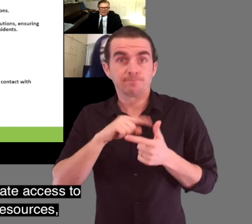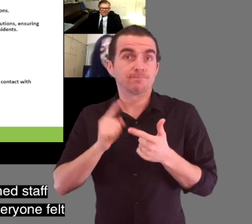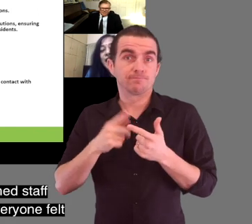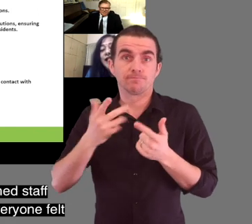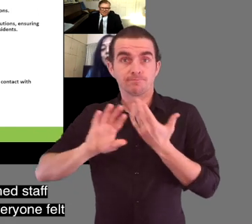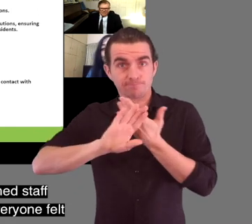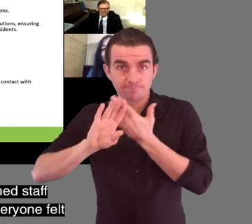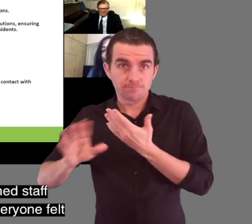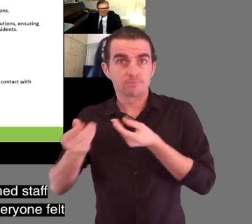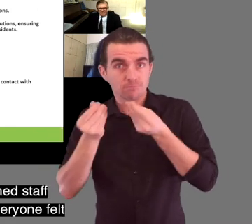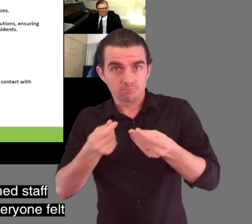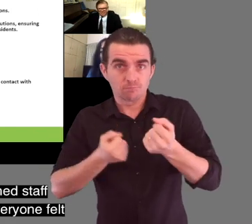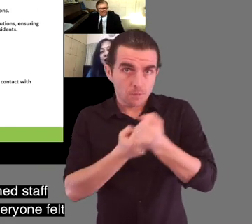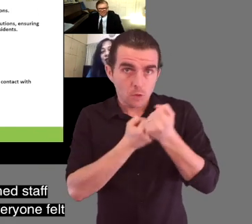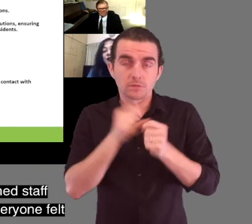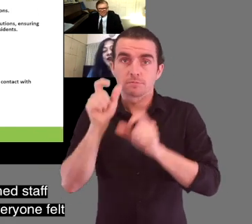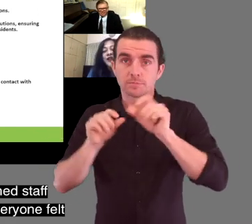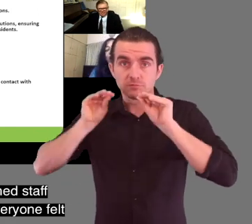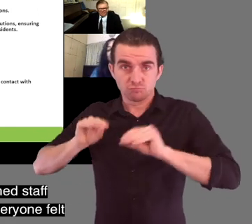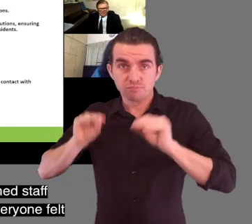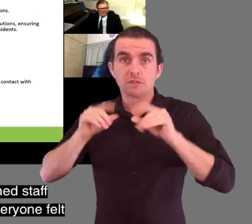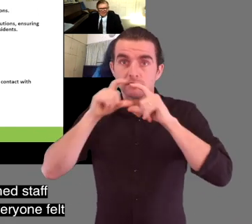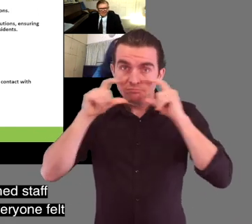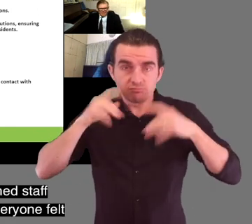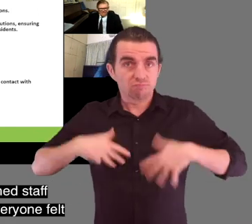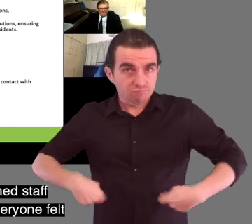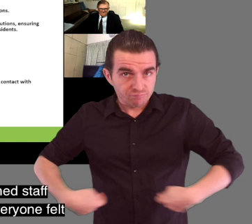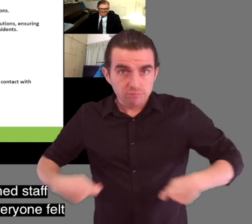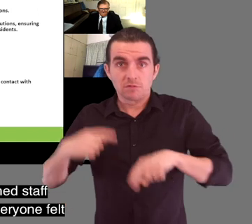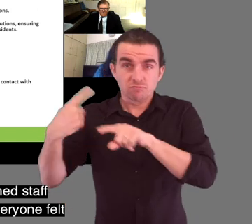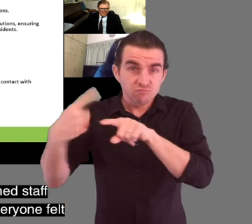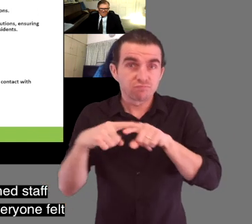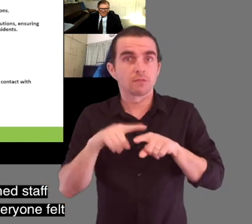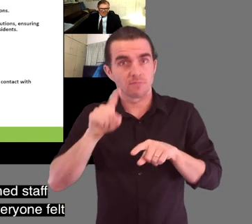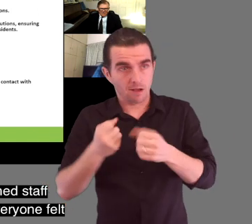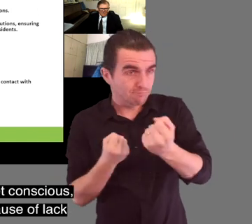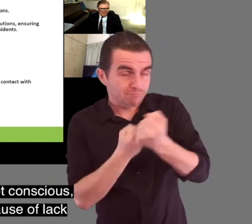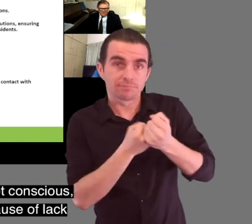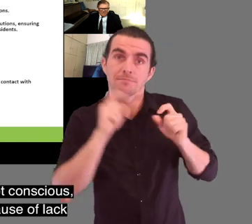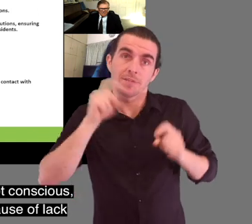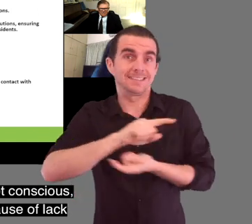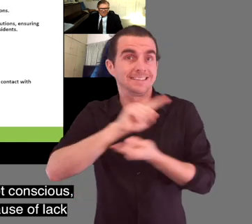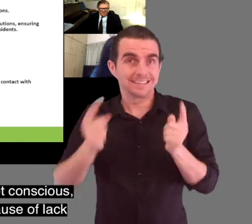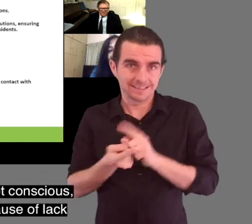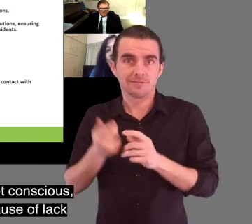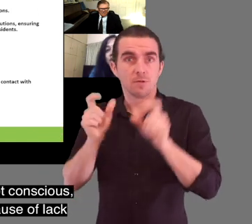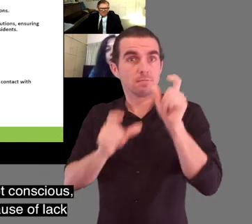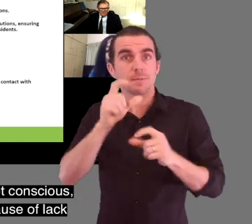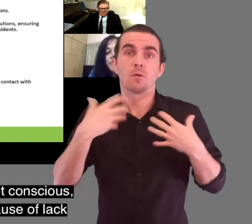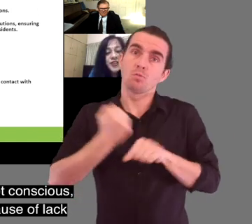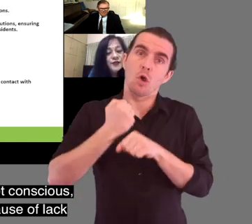resources, and appropriately trained staff. And this was a crunch. Everyone felt as health workers were